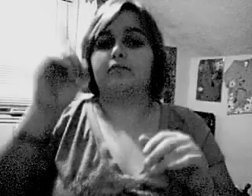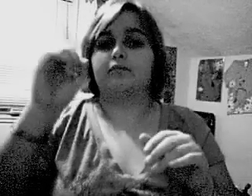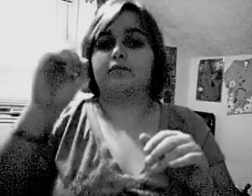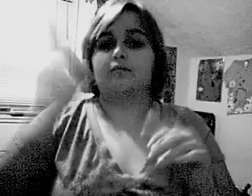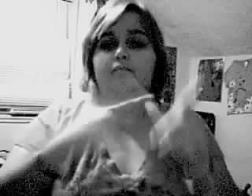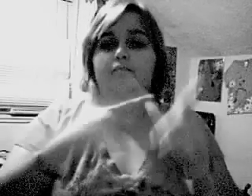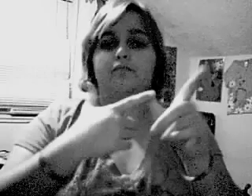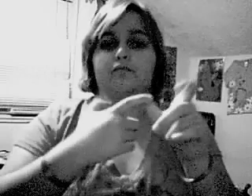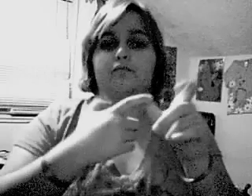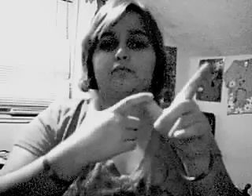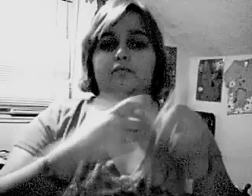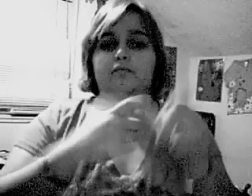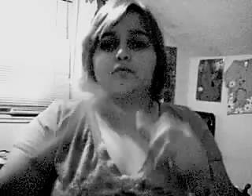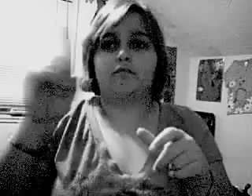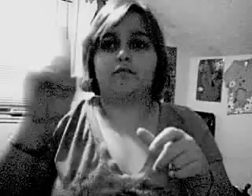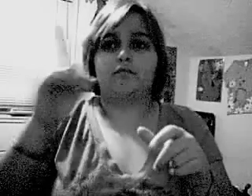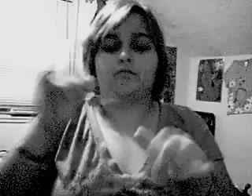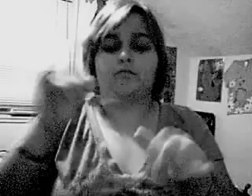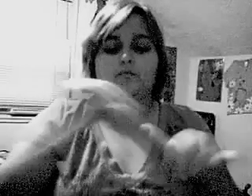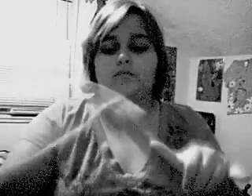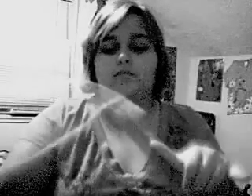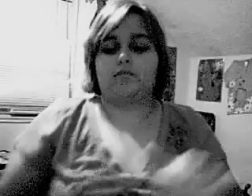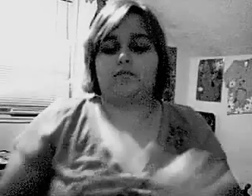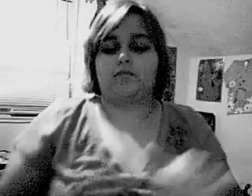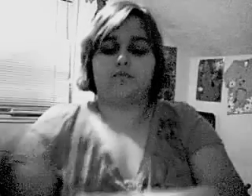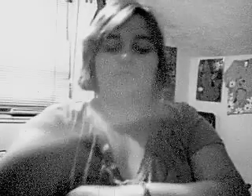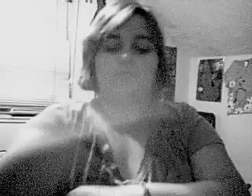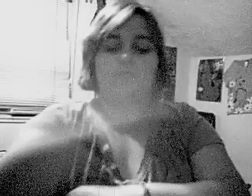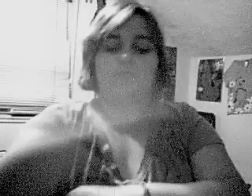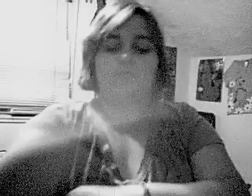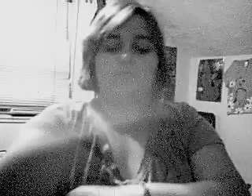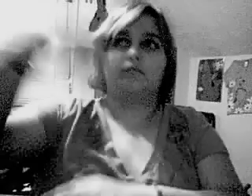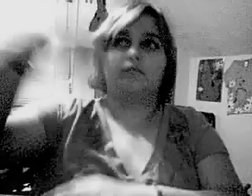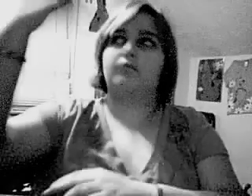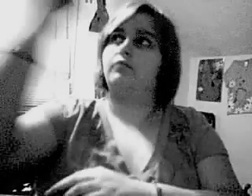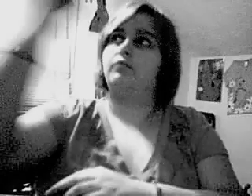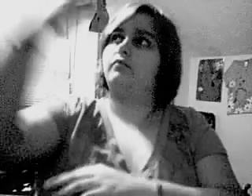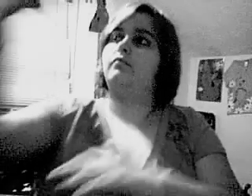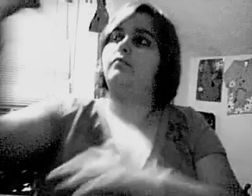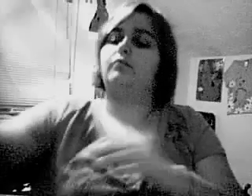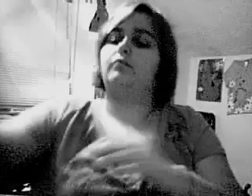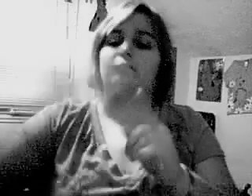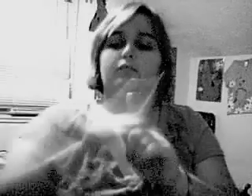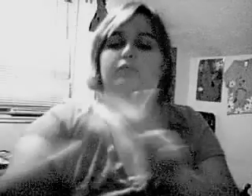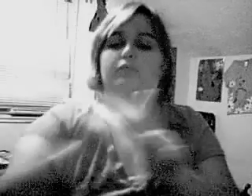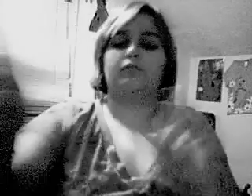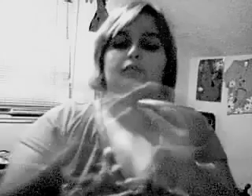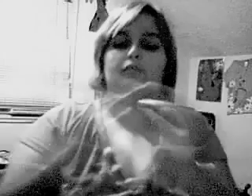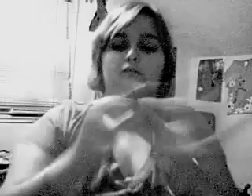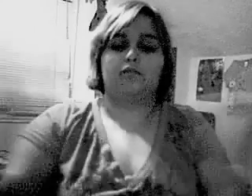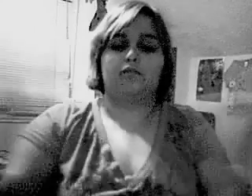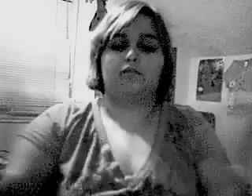up where they run, up where they stay all day in the sun. Wandering free,